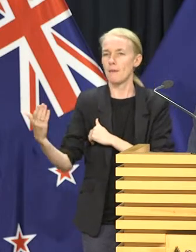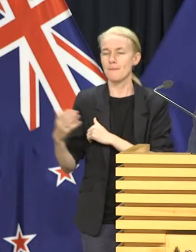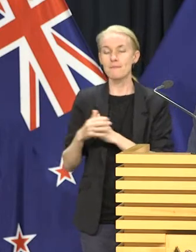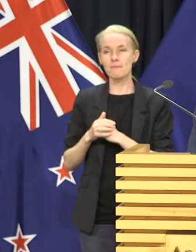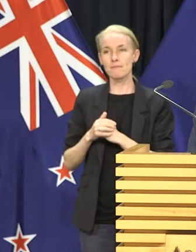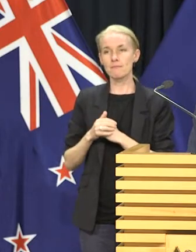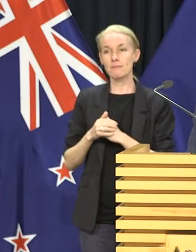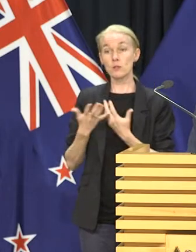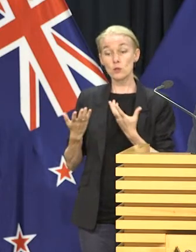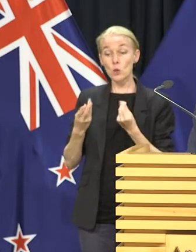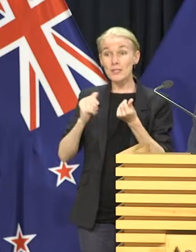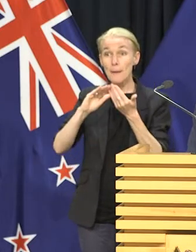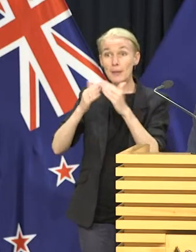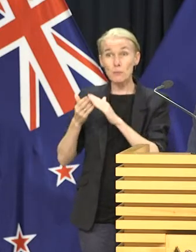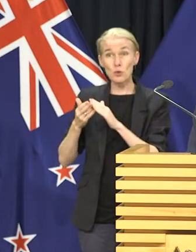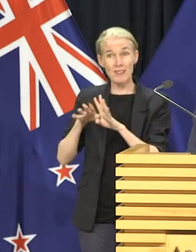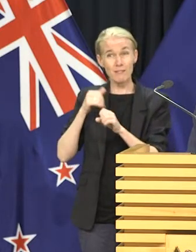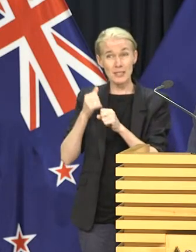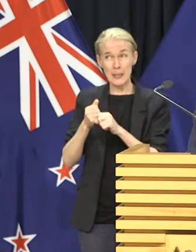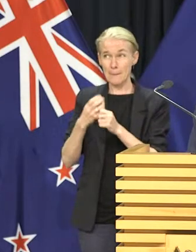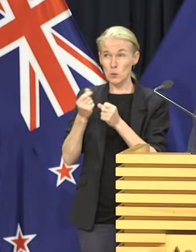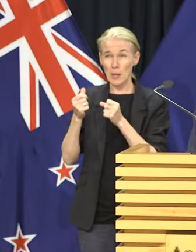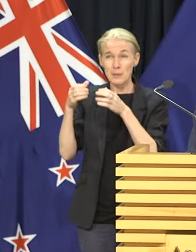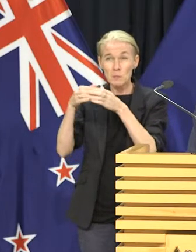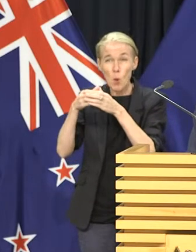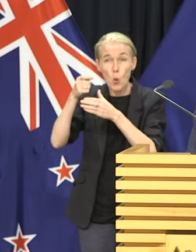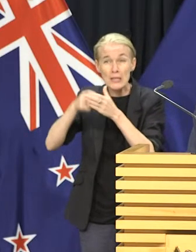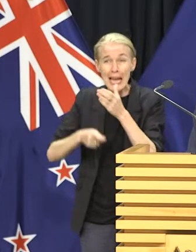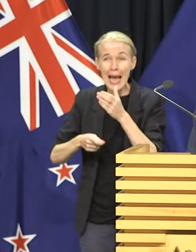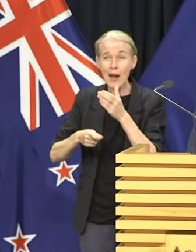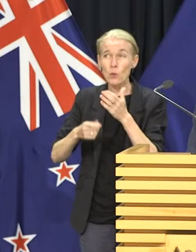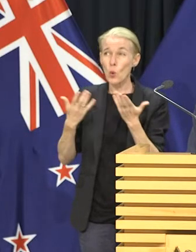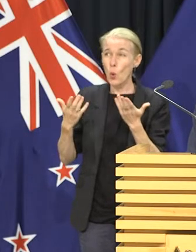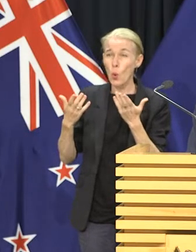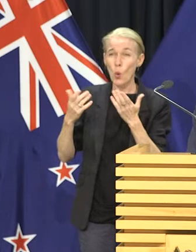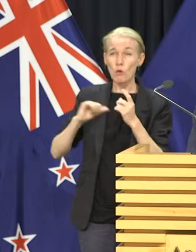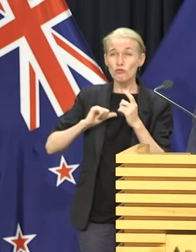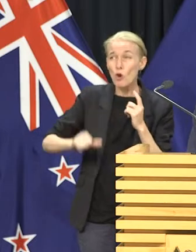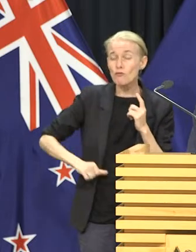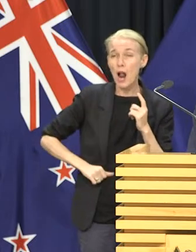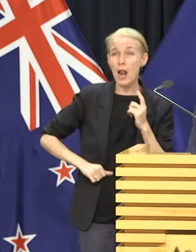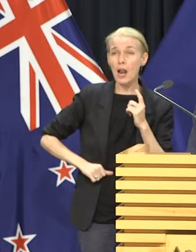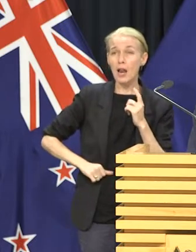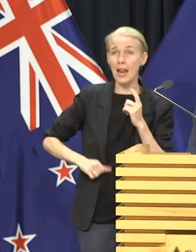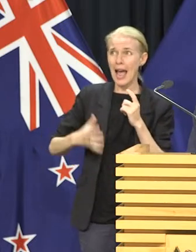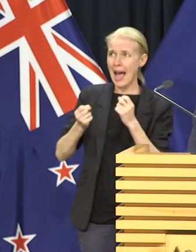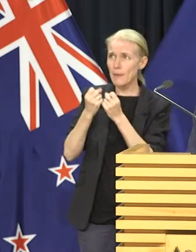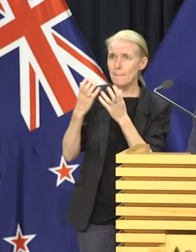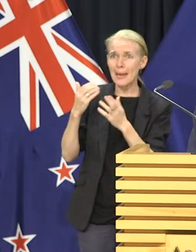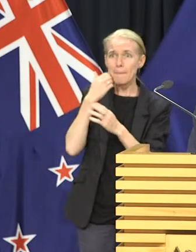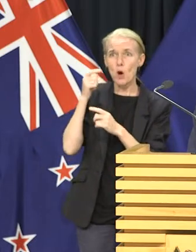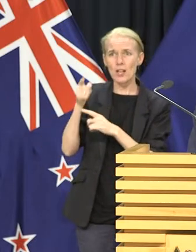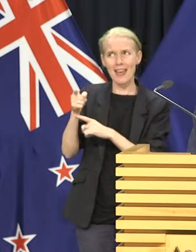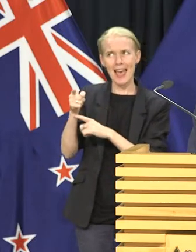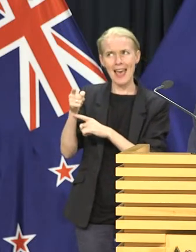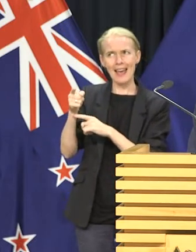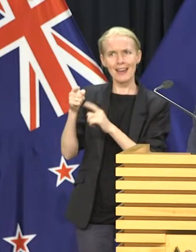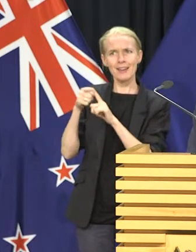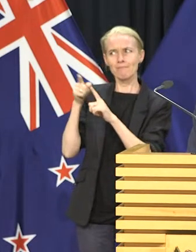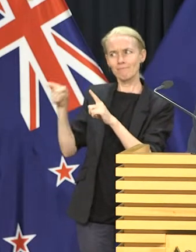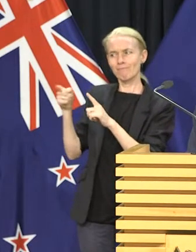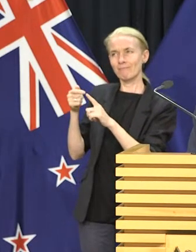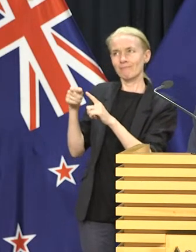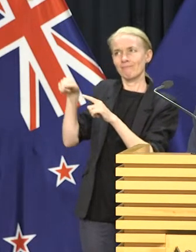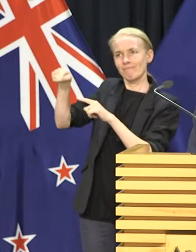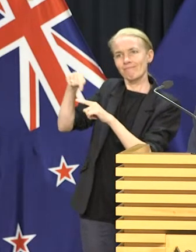and a key role in making sure that they can access it. So all of those options are available. I think in the first instance, we're just sharing the information about